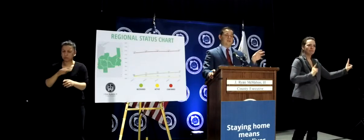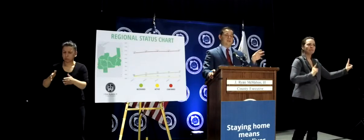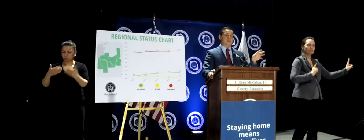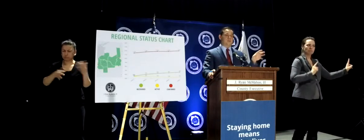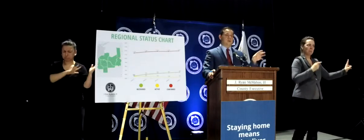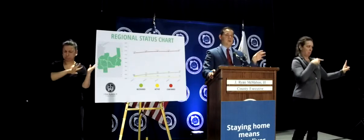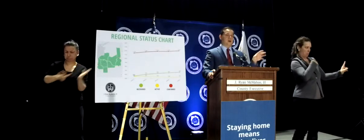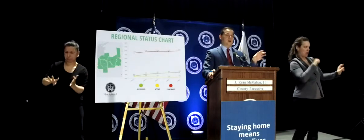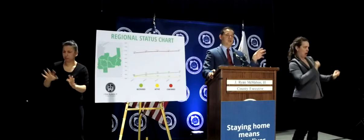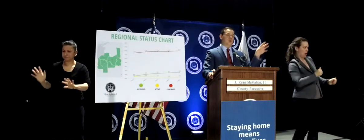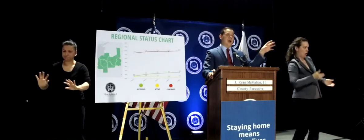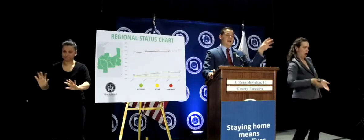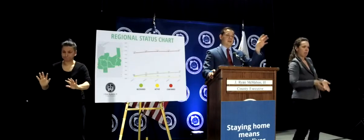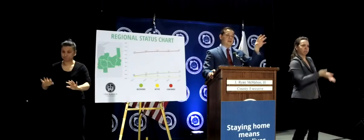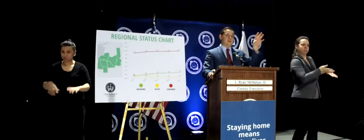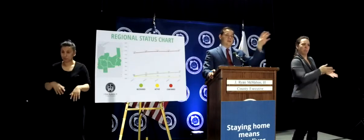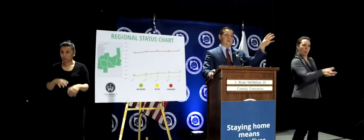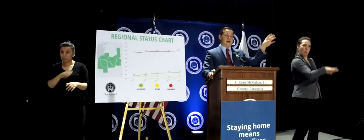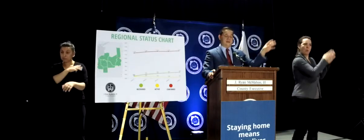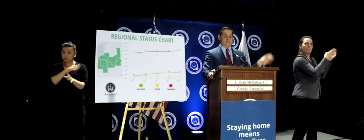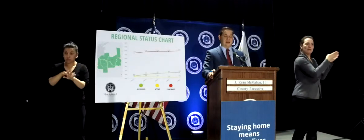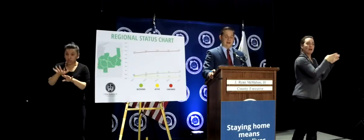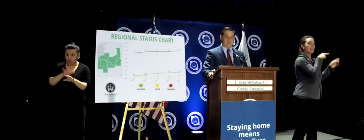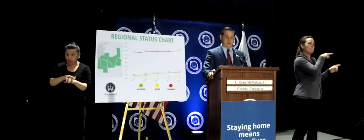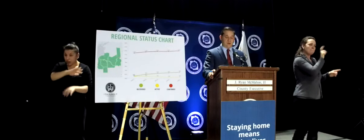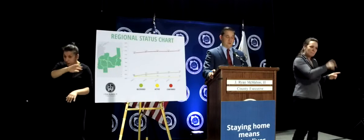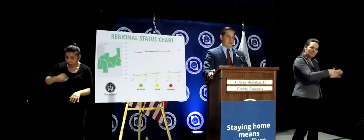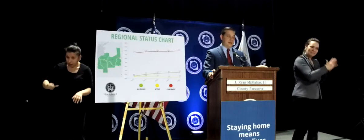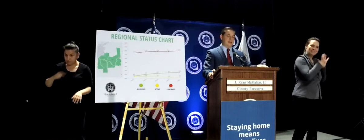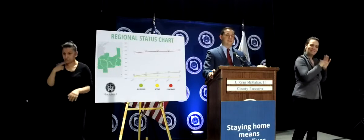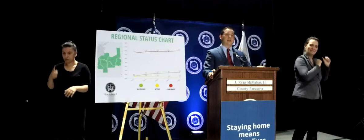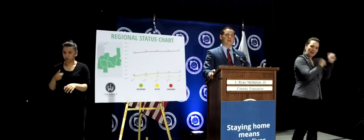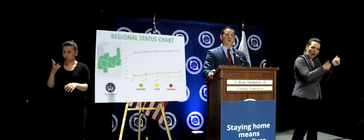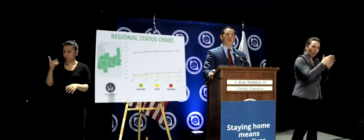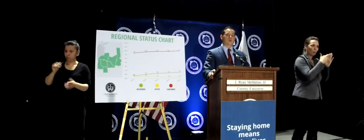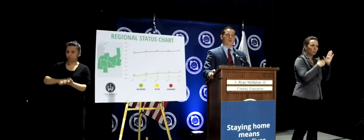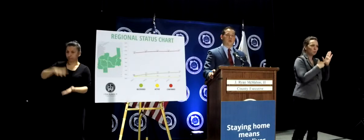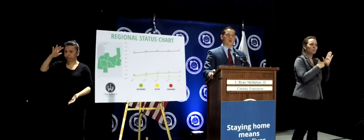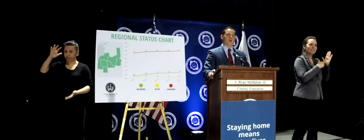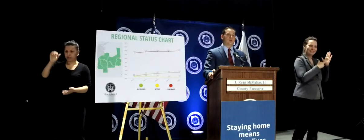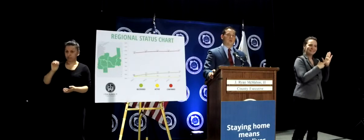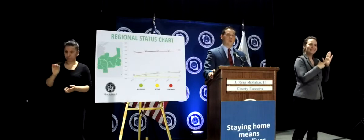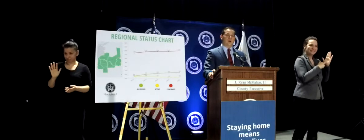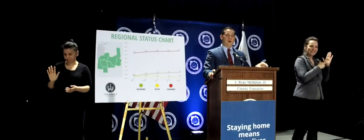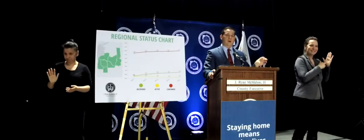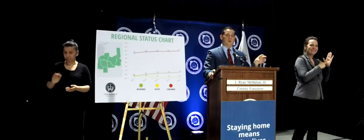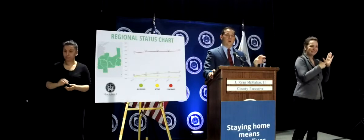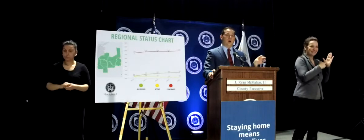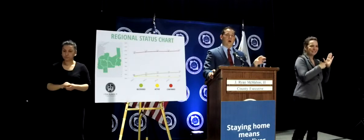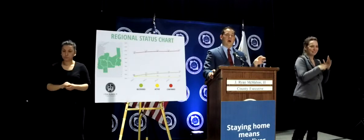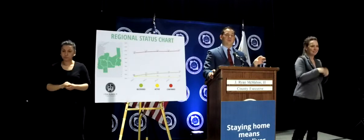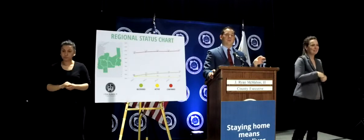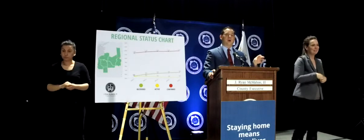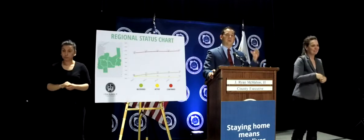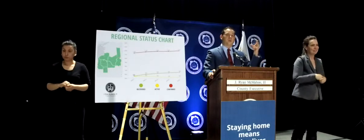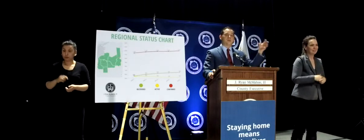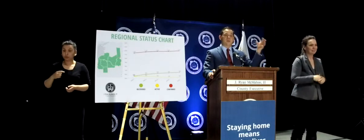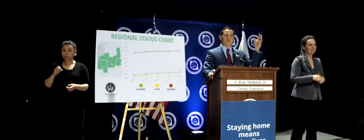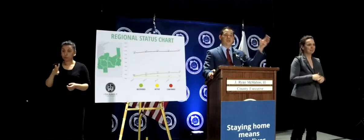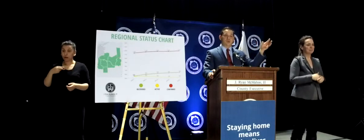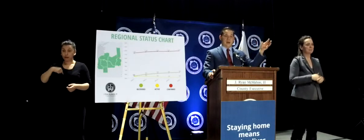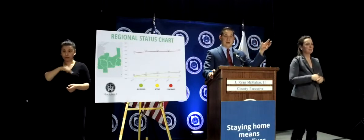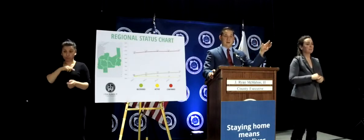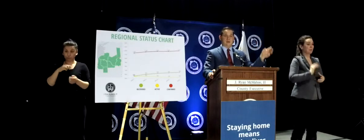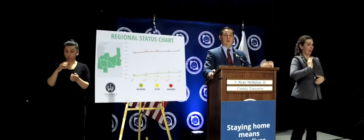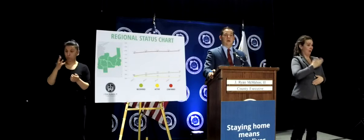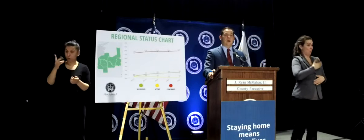have our team tracking this in live time. The data is getting closer to where our health department will be